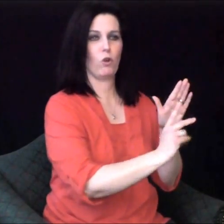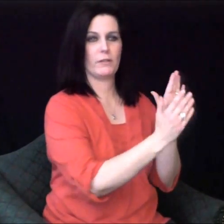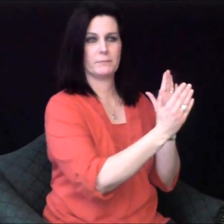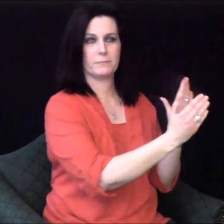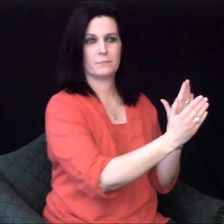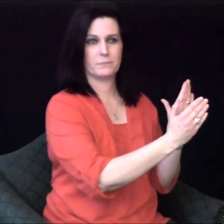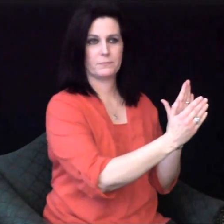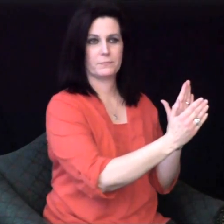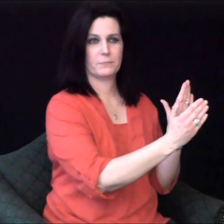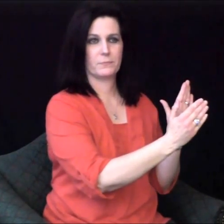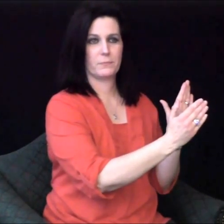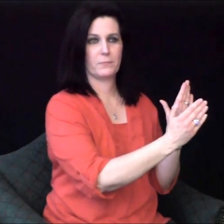from 2 years to kindergarten.